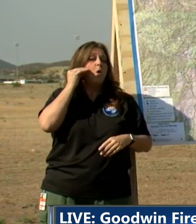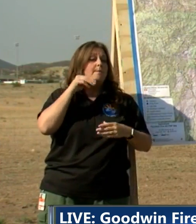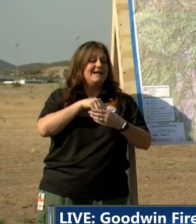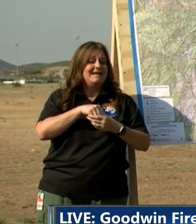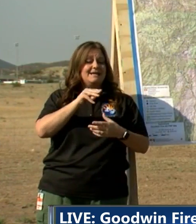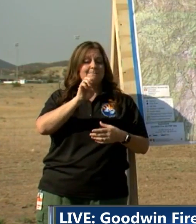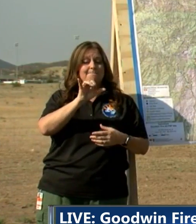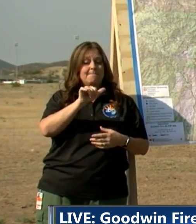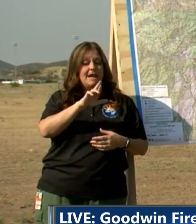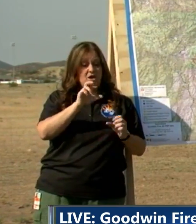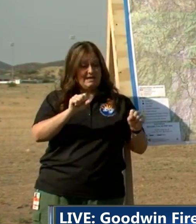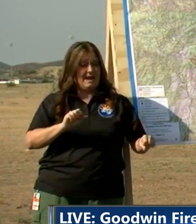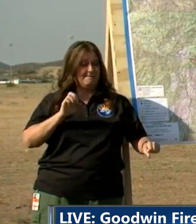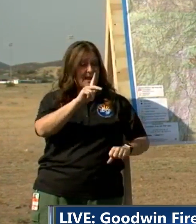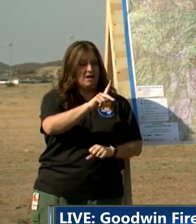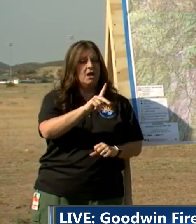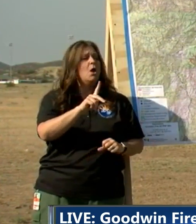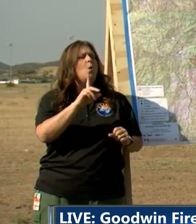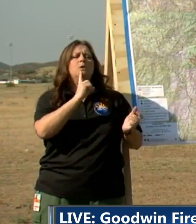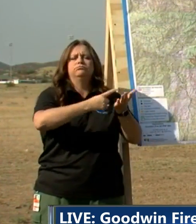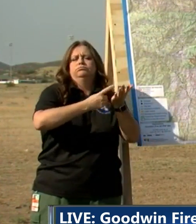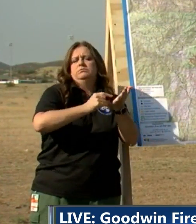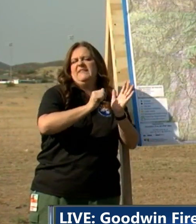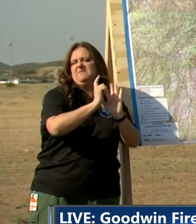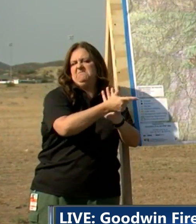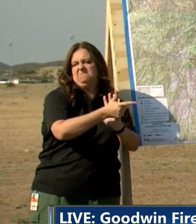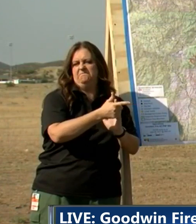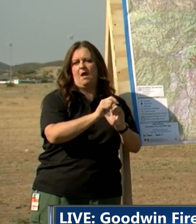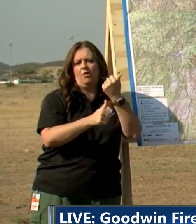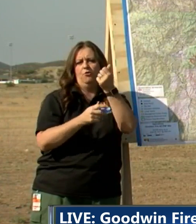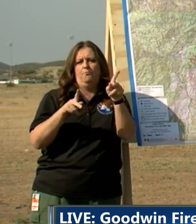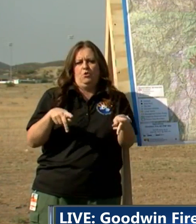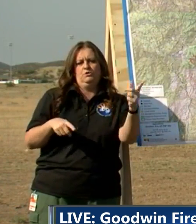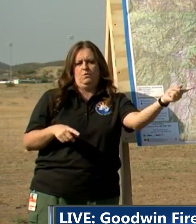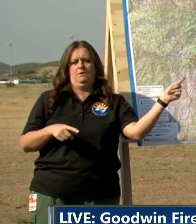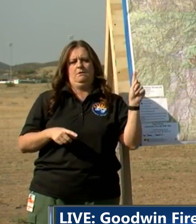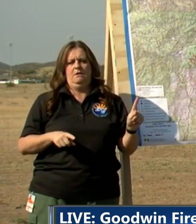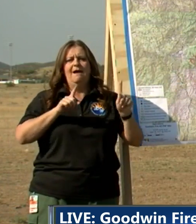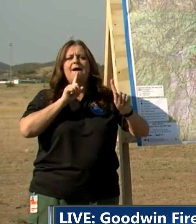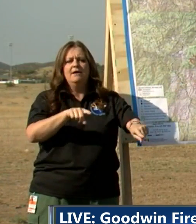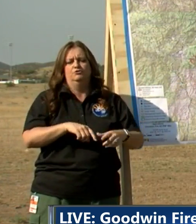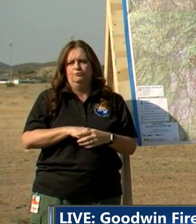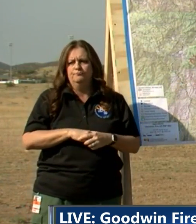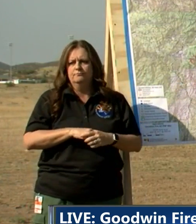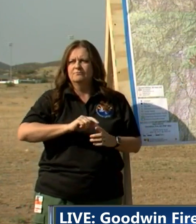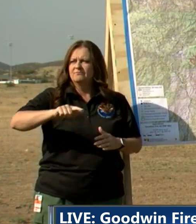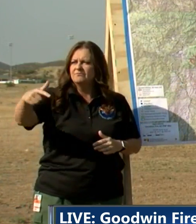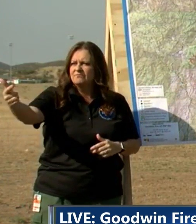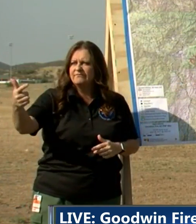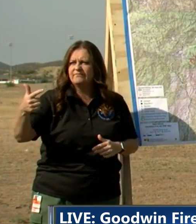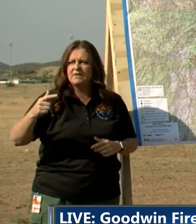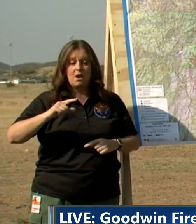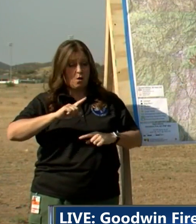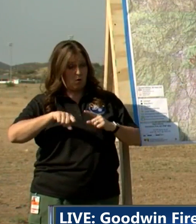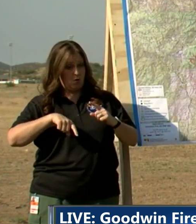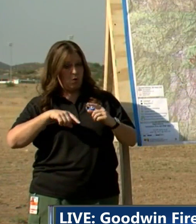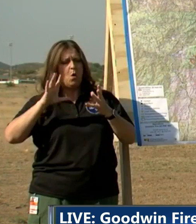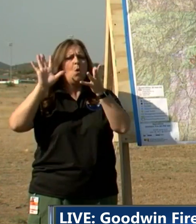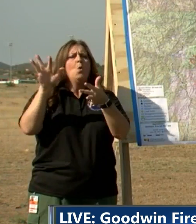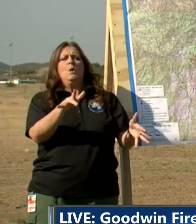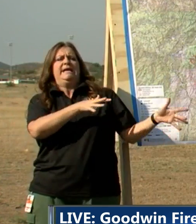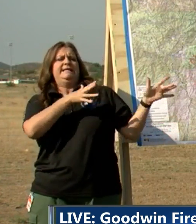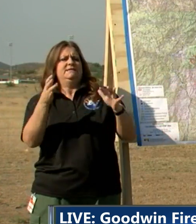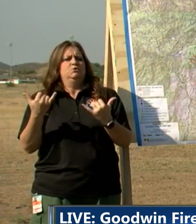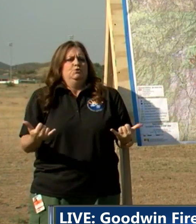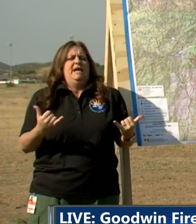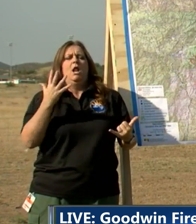to return? You should hear on that here in a second. Somebody will come up and answer about the repopulation of Mayor. Winds today. What are you expecting, and